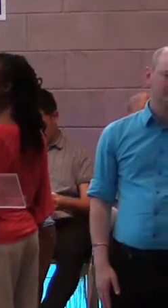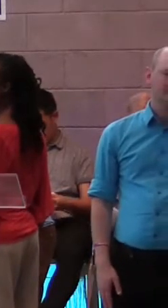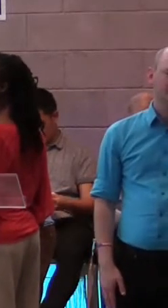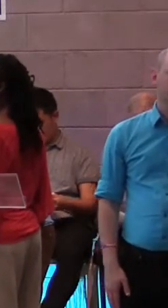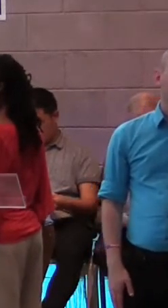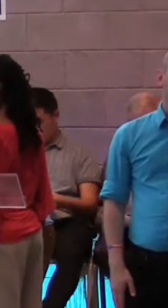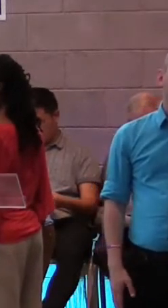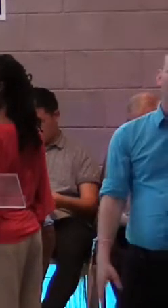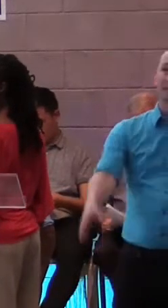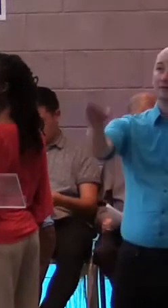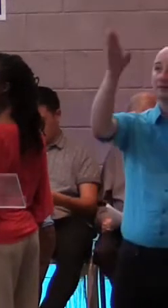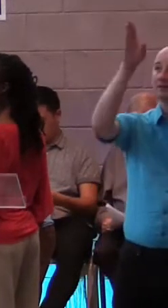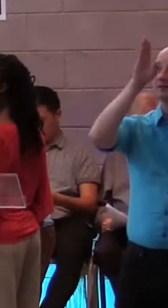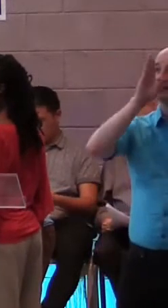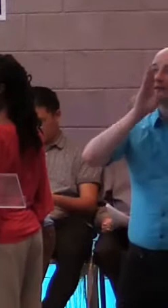to